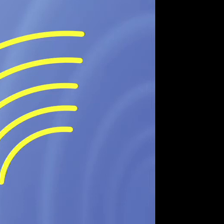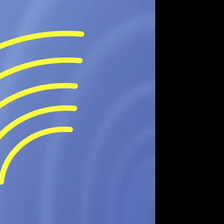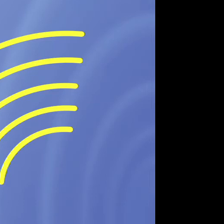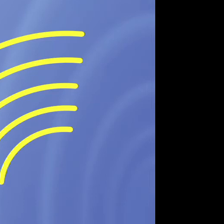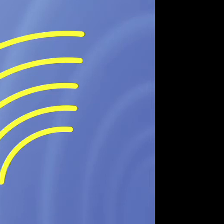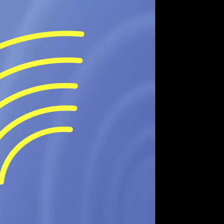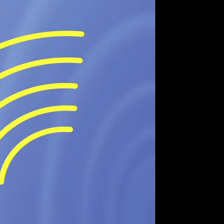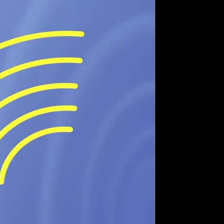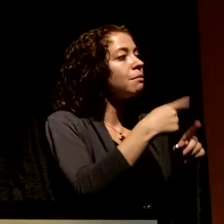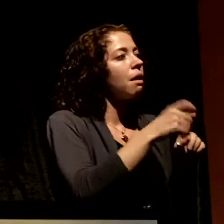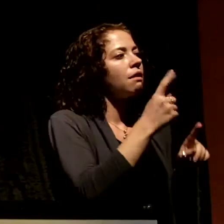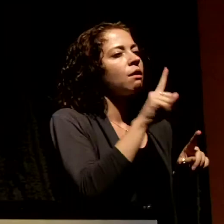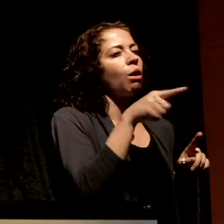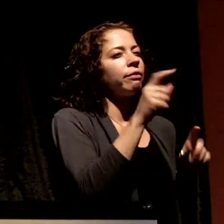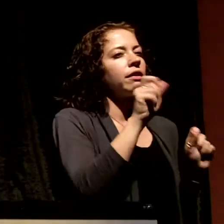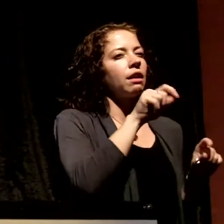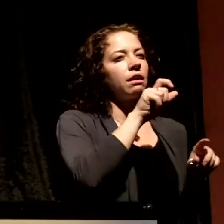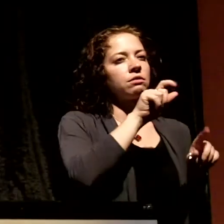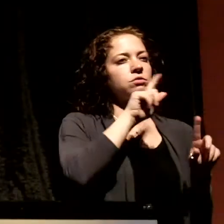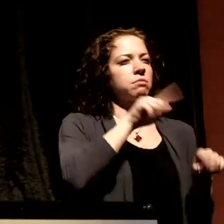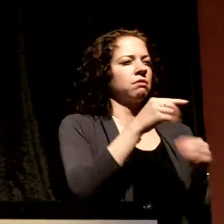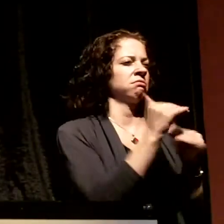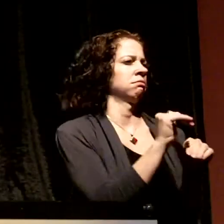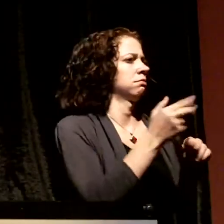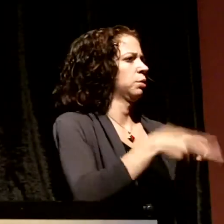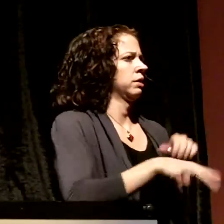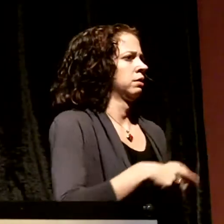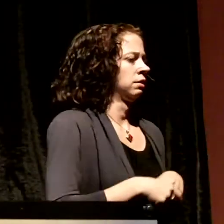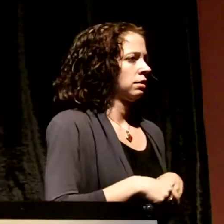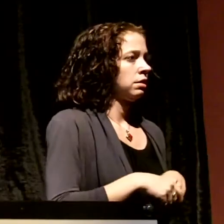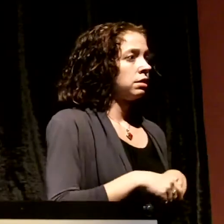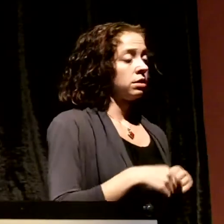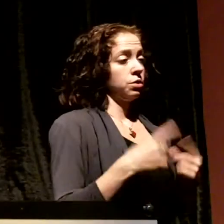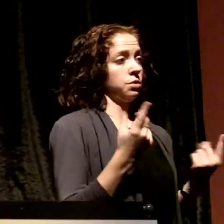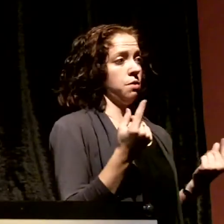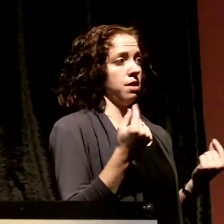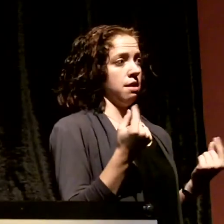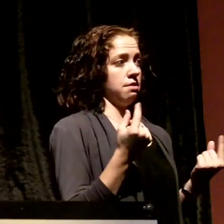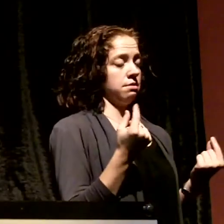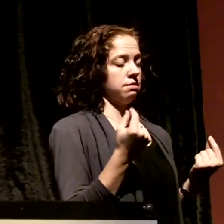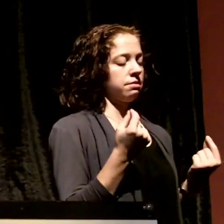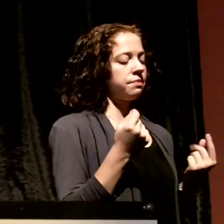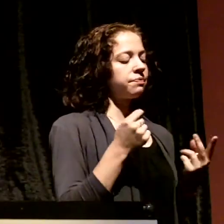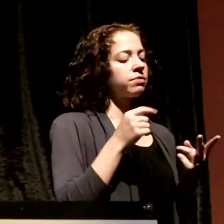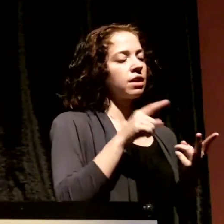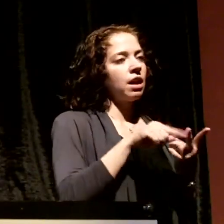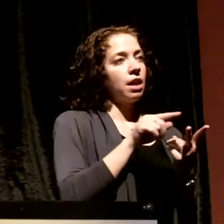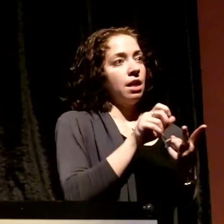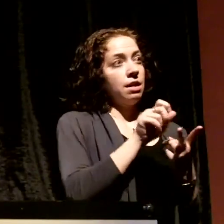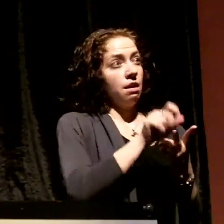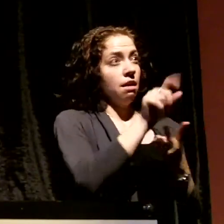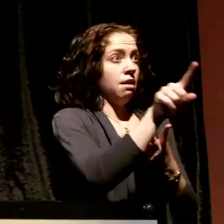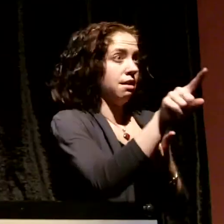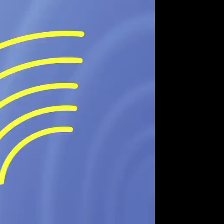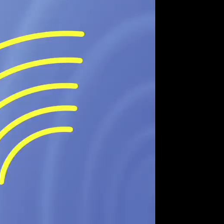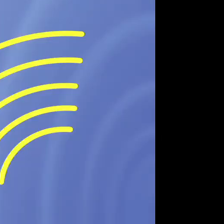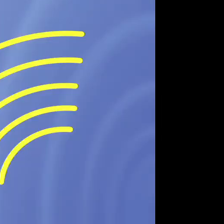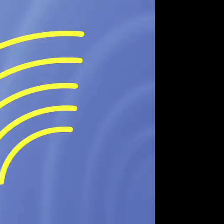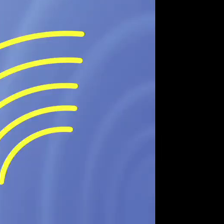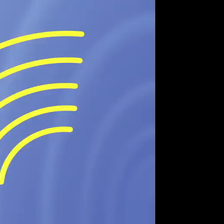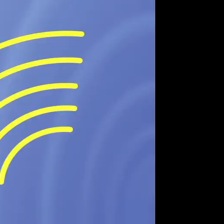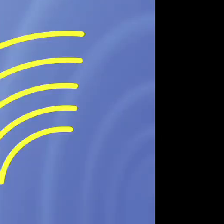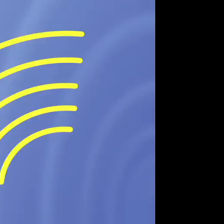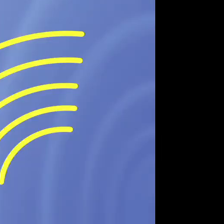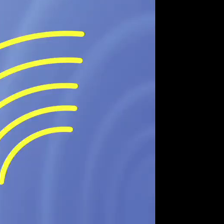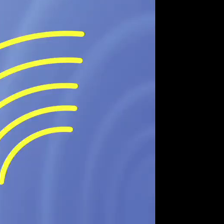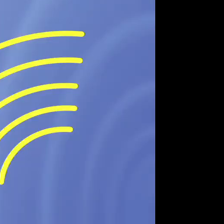it can only do a little bit of a response. And so what it does is it reflects back that radio wave, modifying